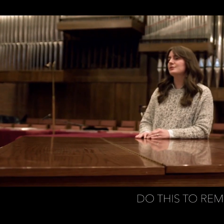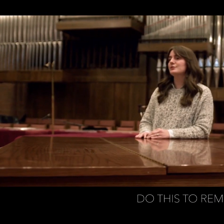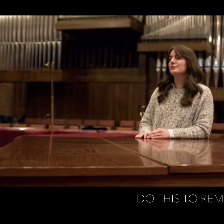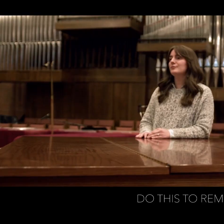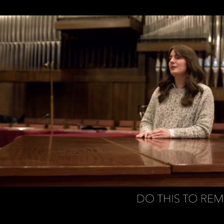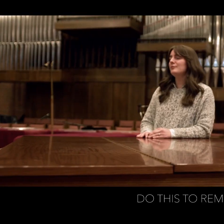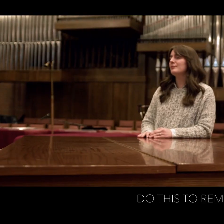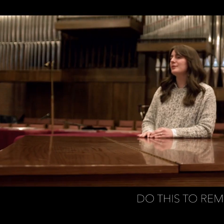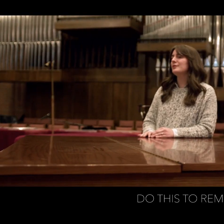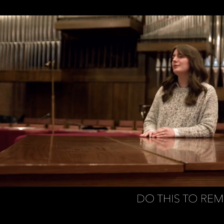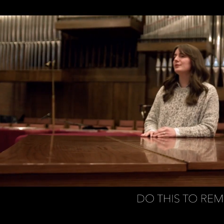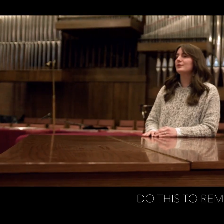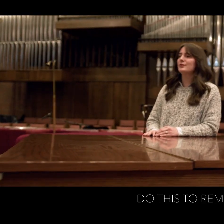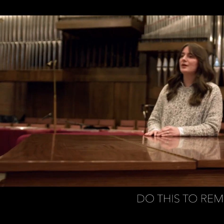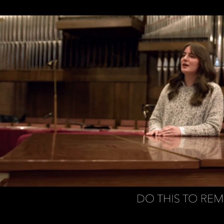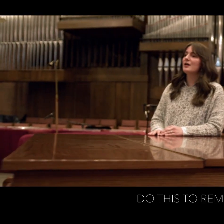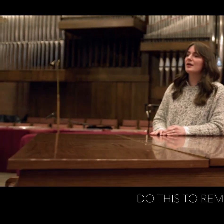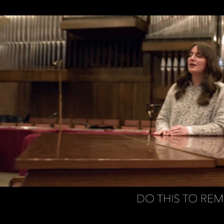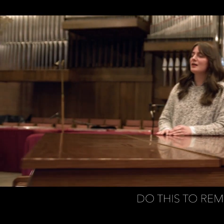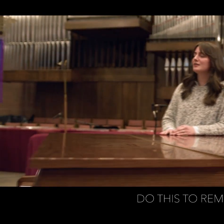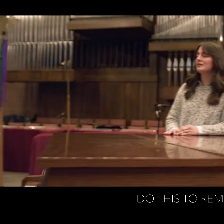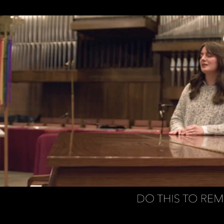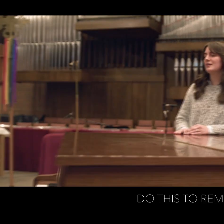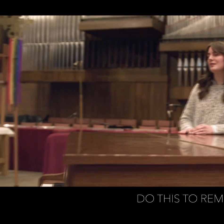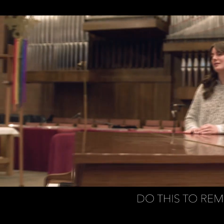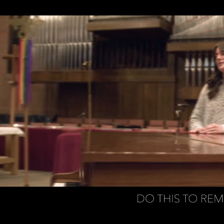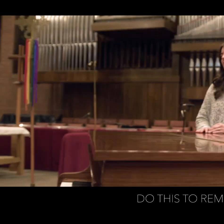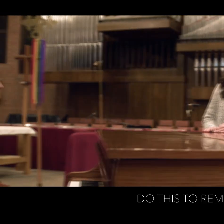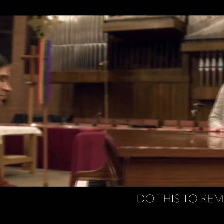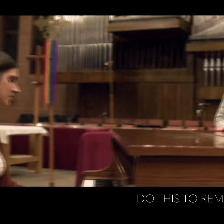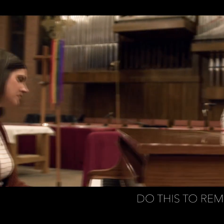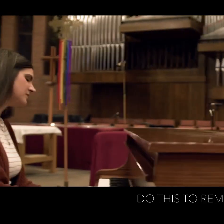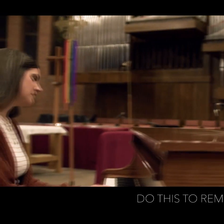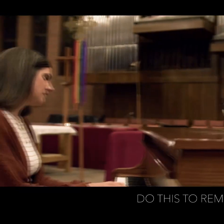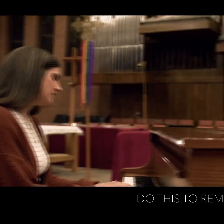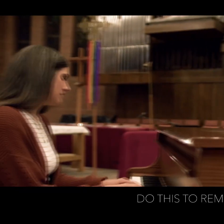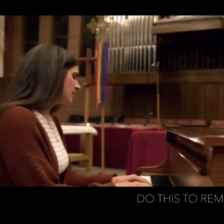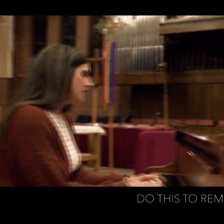Do this to remember who I am.